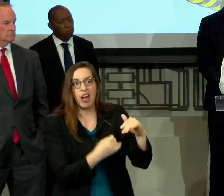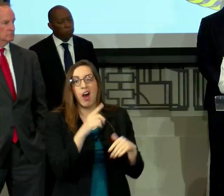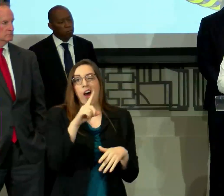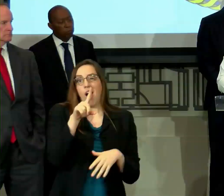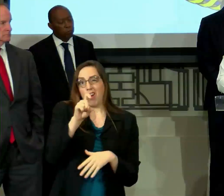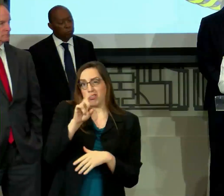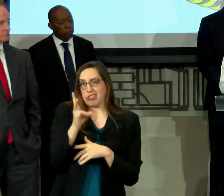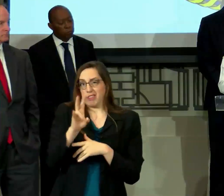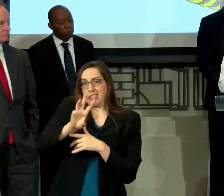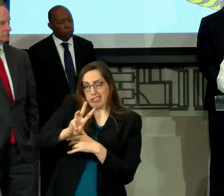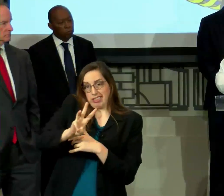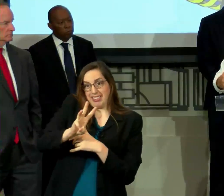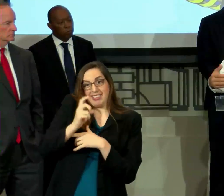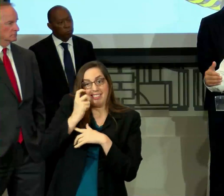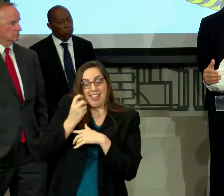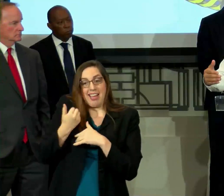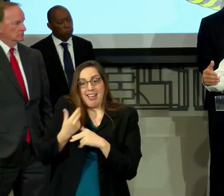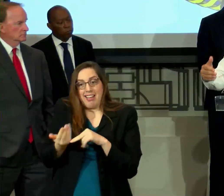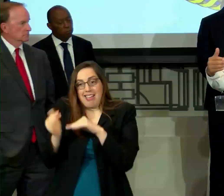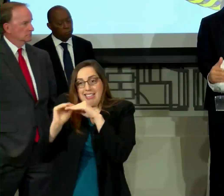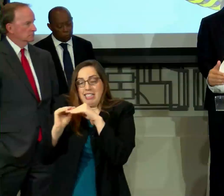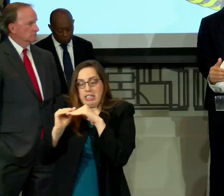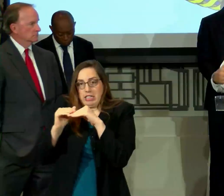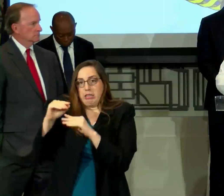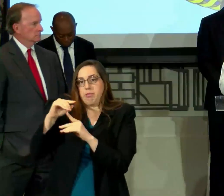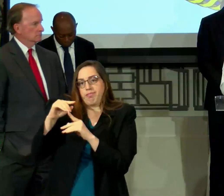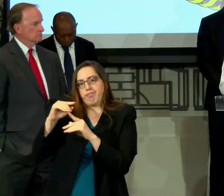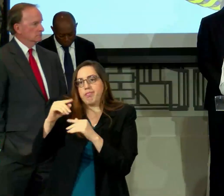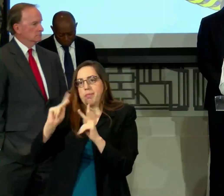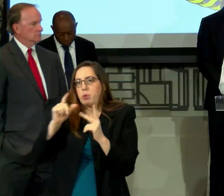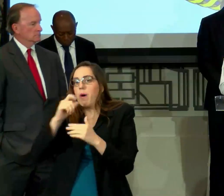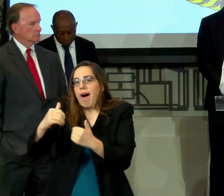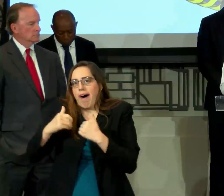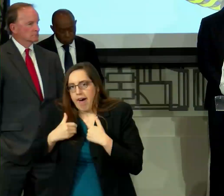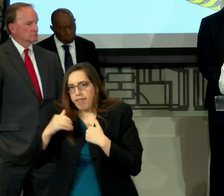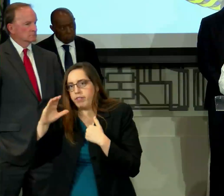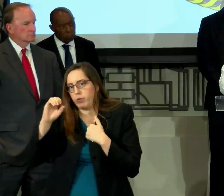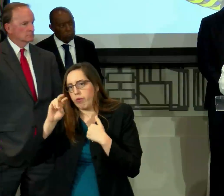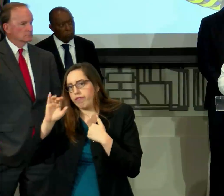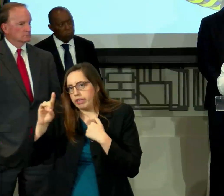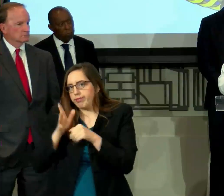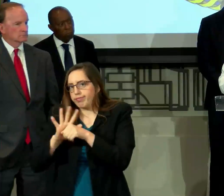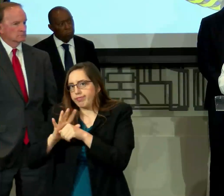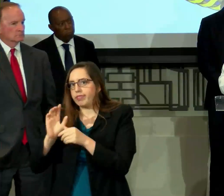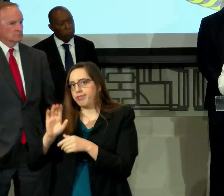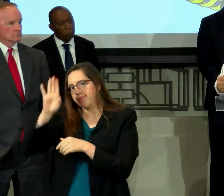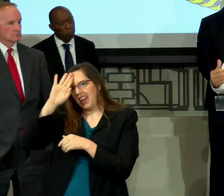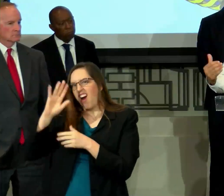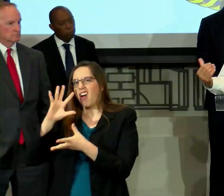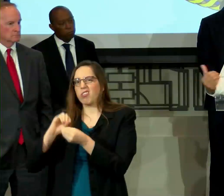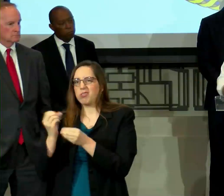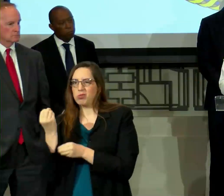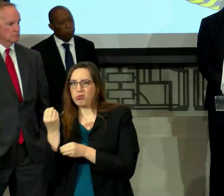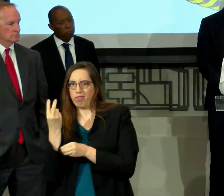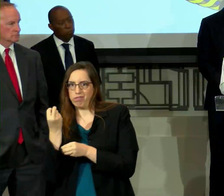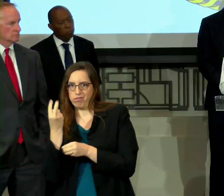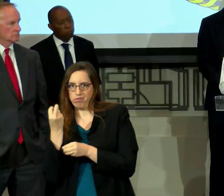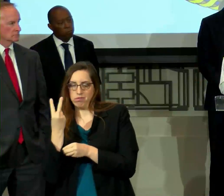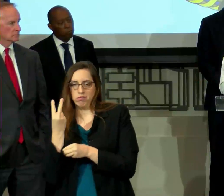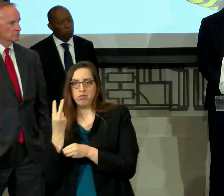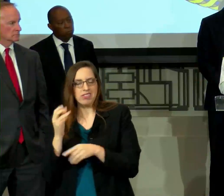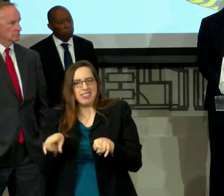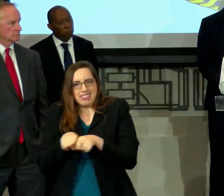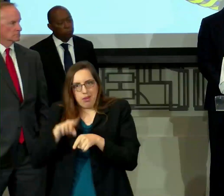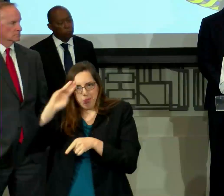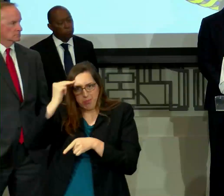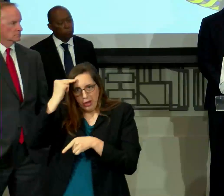we did have an uptick in the number of positive coronavirus cases for the fire department. We're at 12, and it's just like the